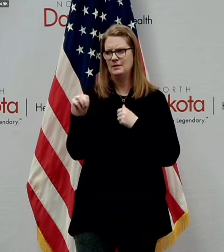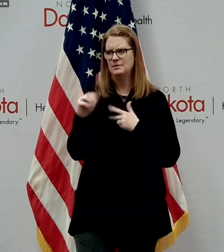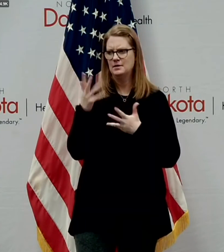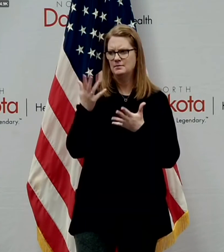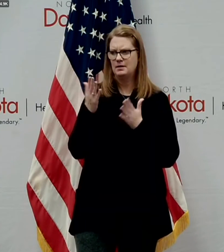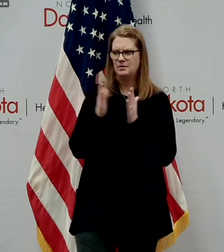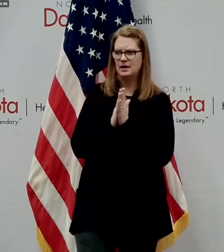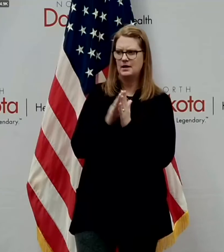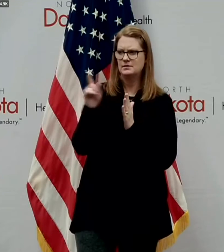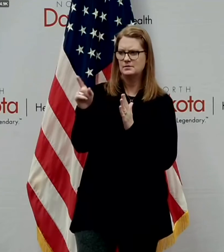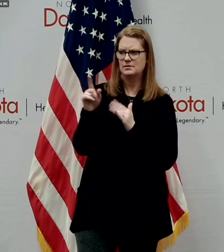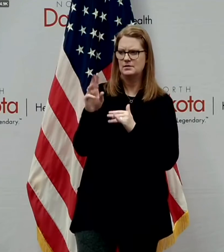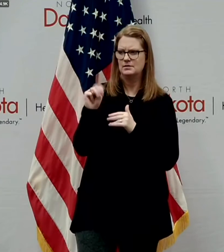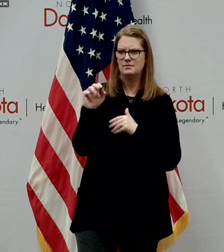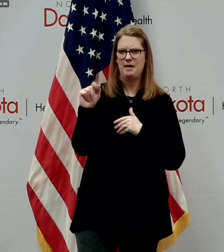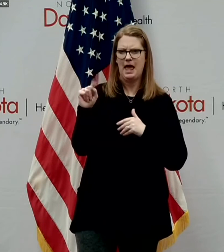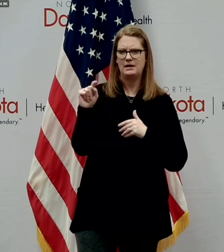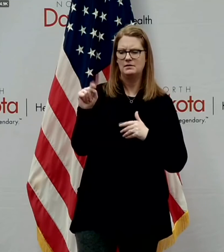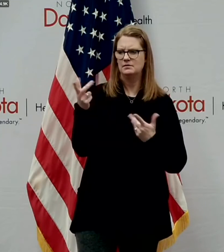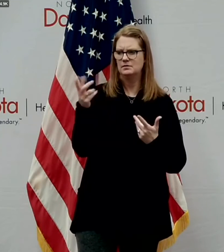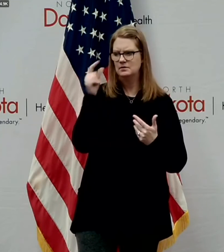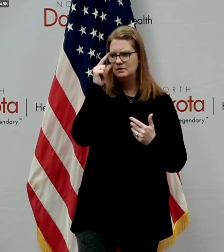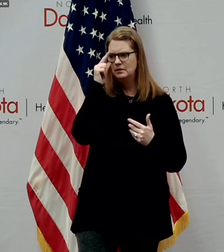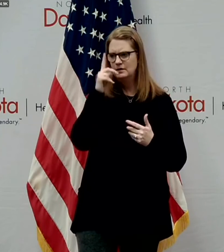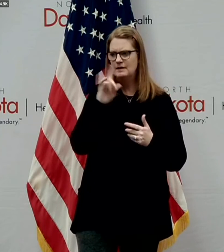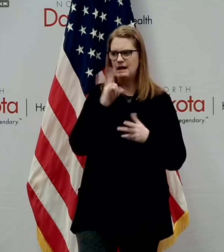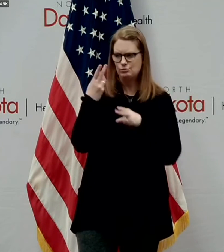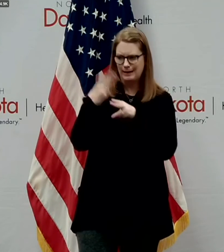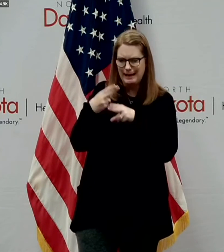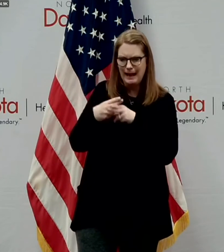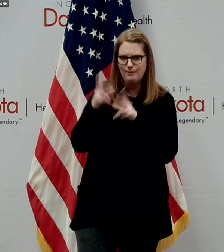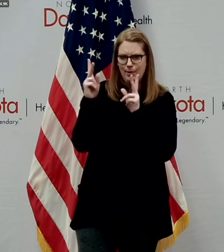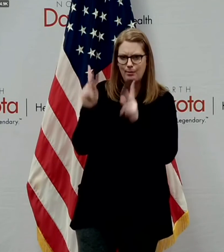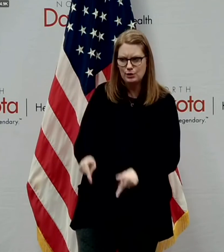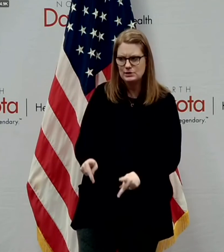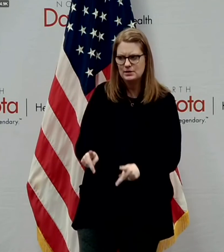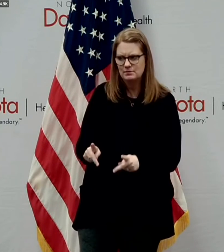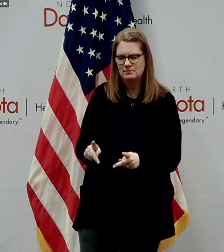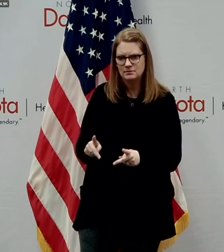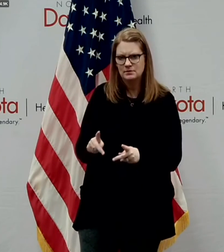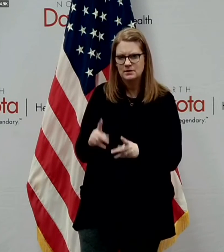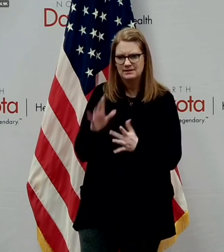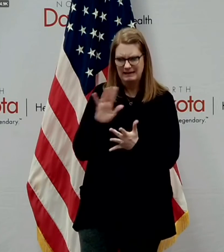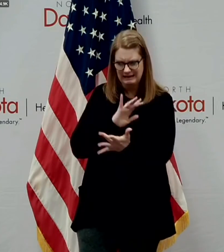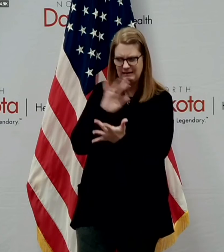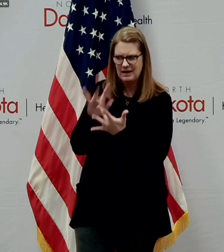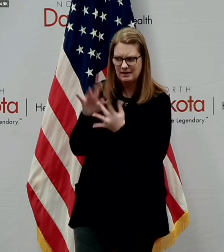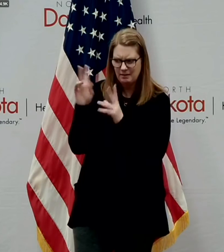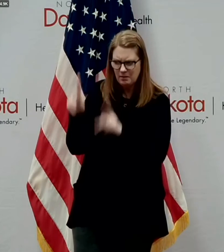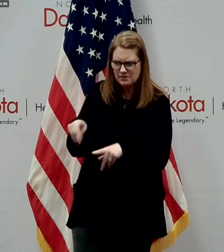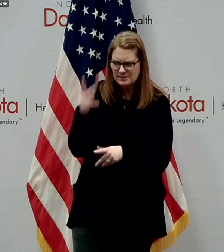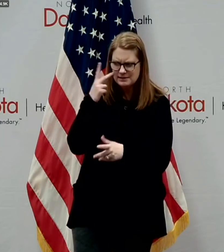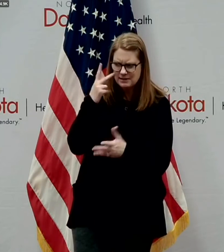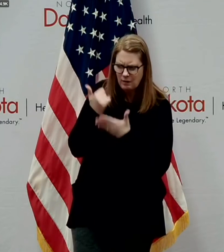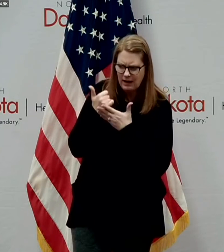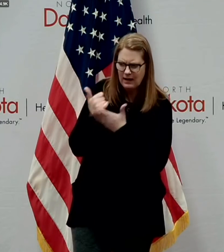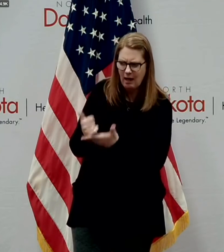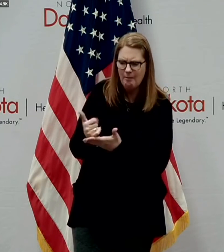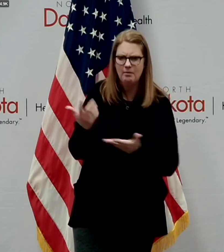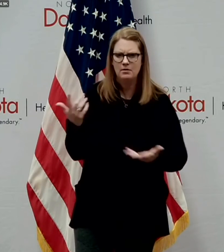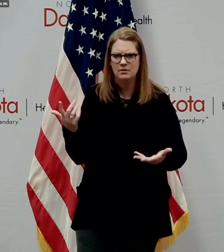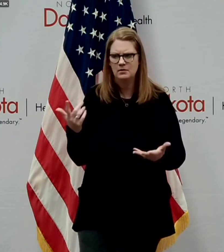up with Matt, and we can get the actual name of the individual that he's spoken to and contact them and see if we can help them. And